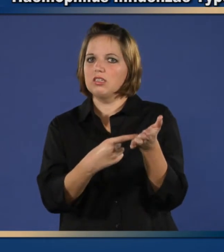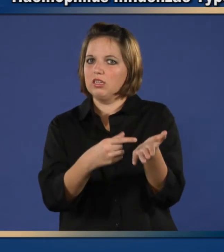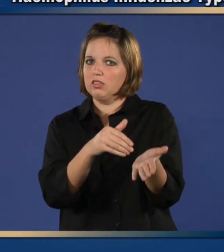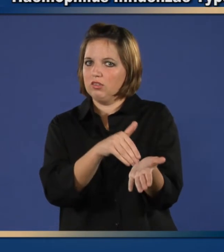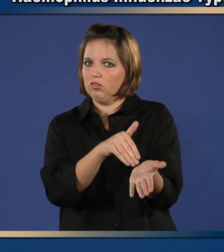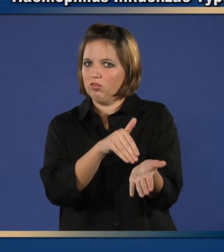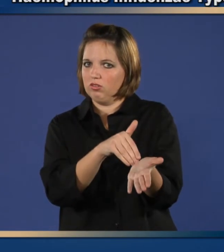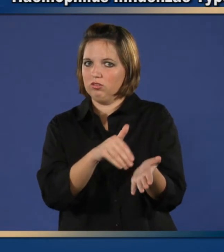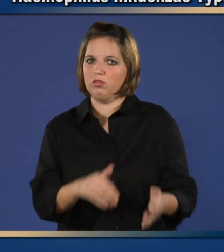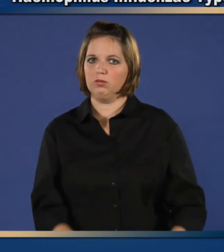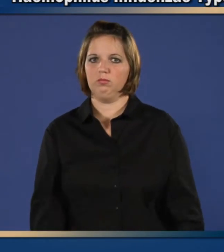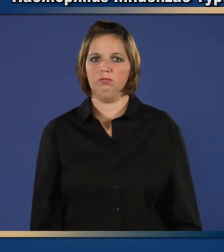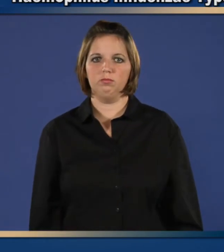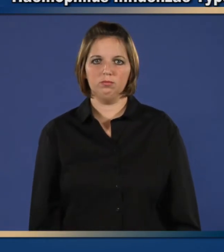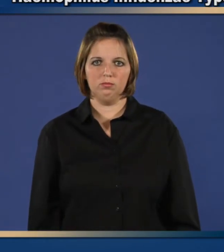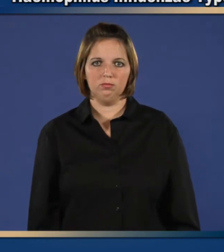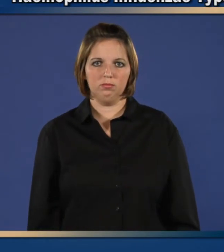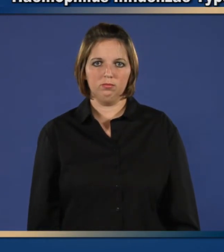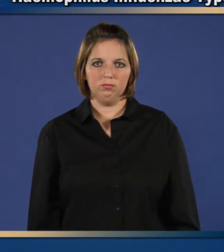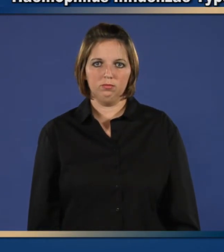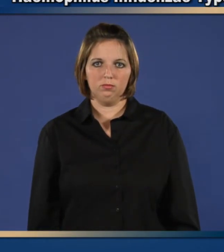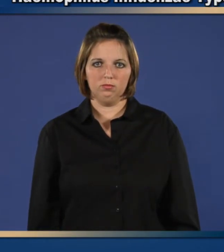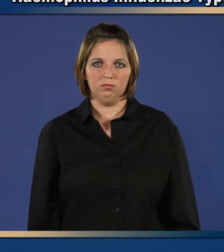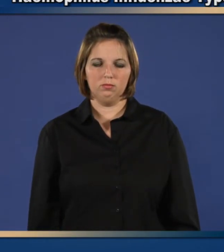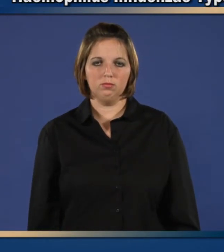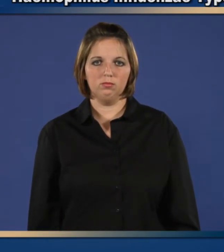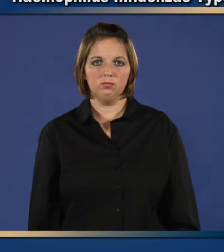Ask your doctor or nurse for details.